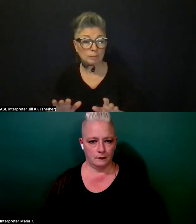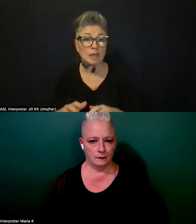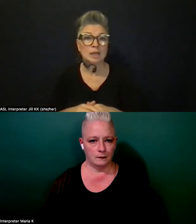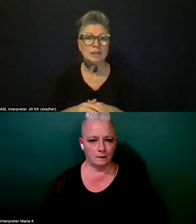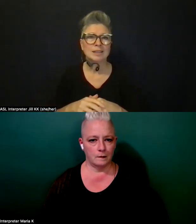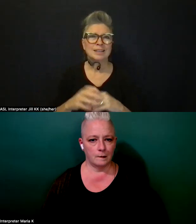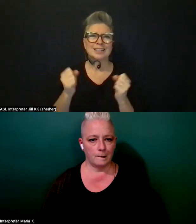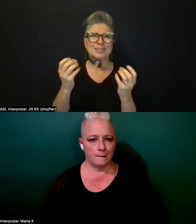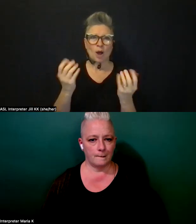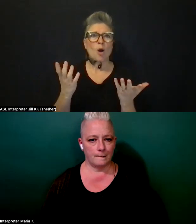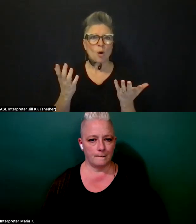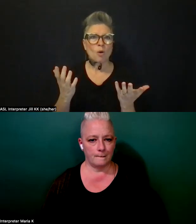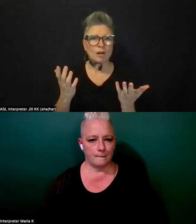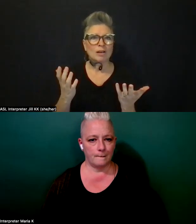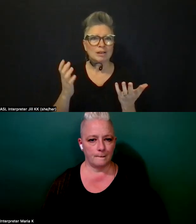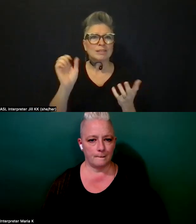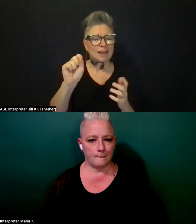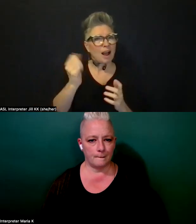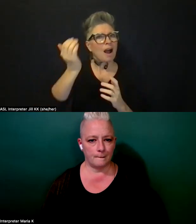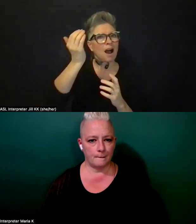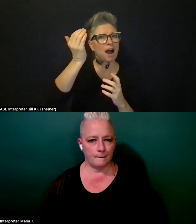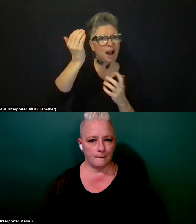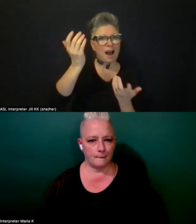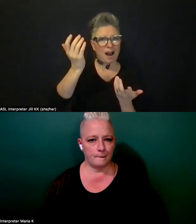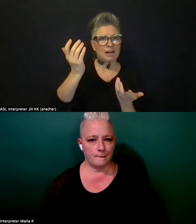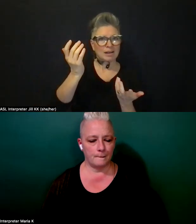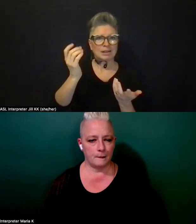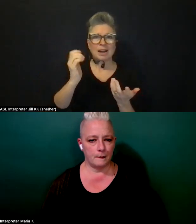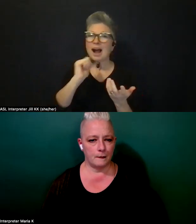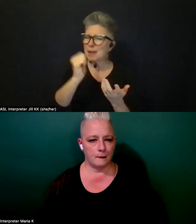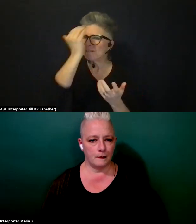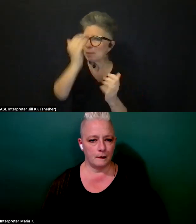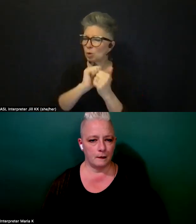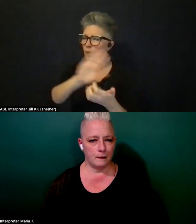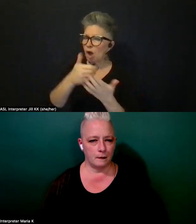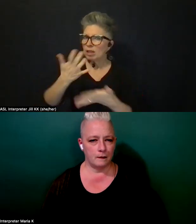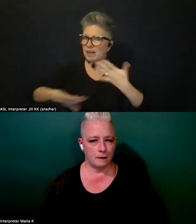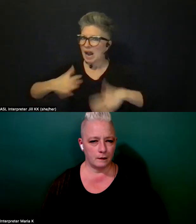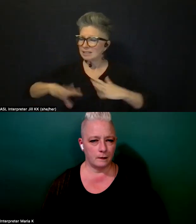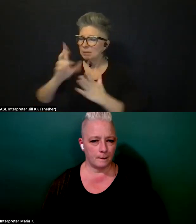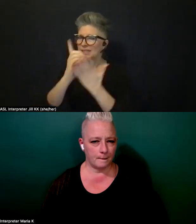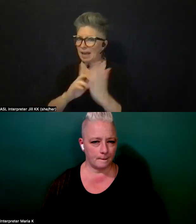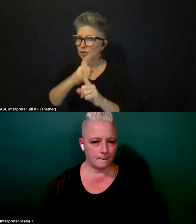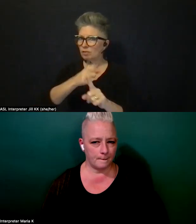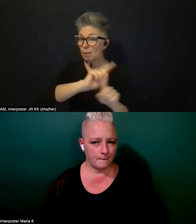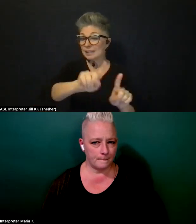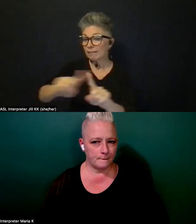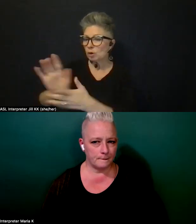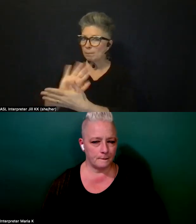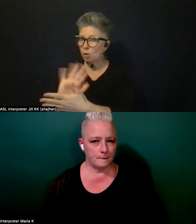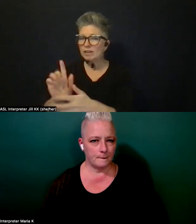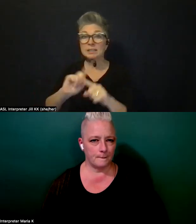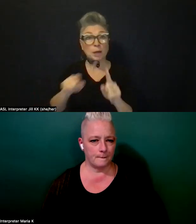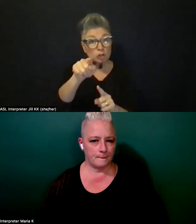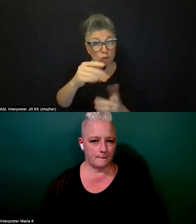I'm familiar on board with all the cartoon designers from all these movies, but to have a specific cartoon designer